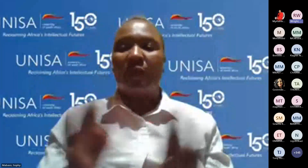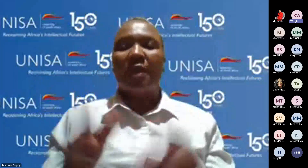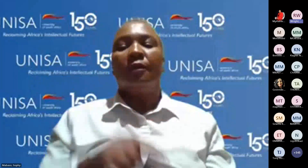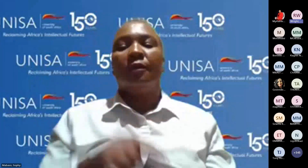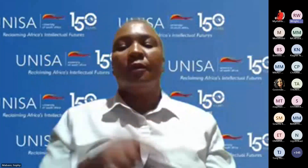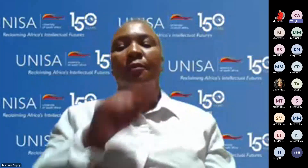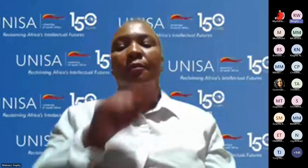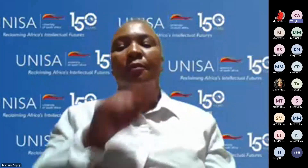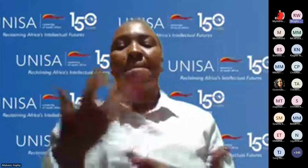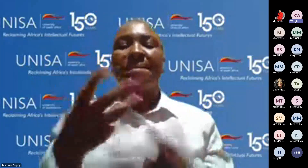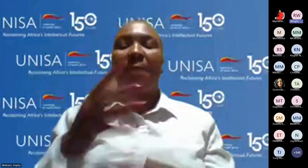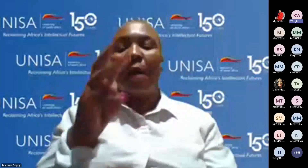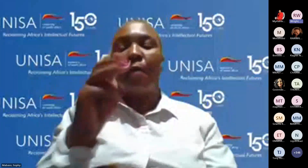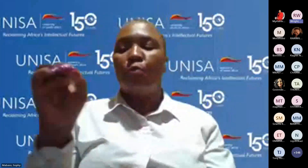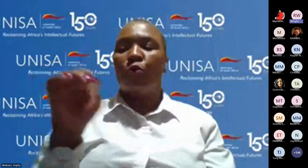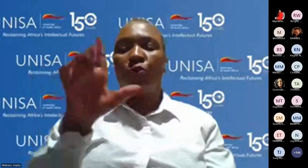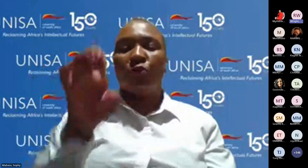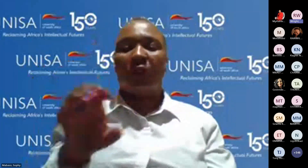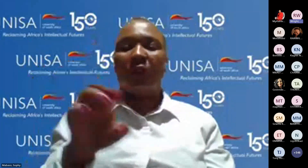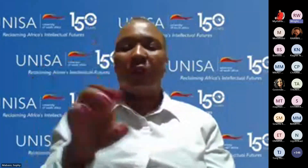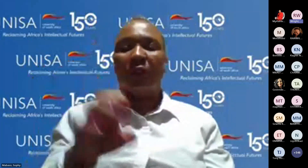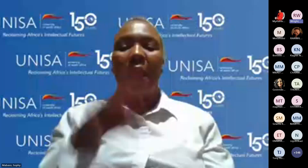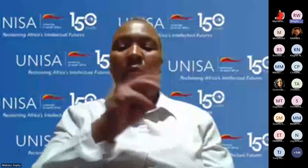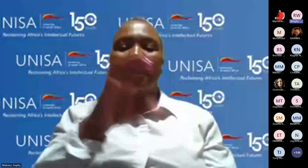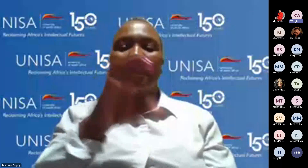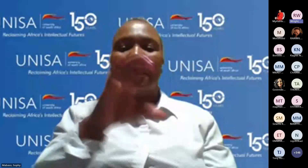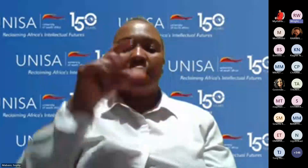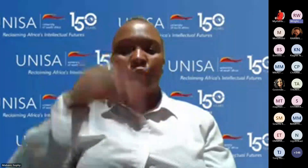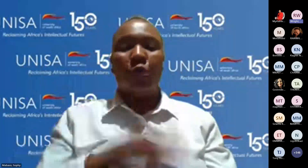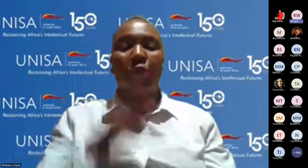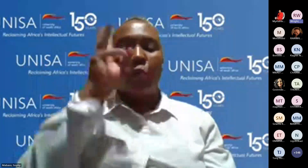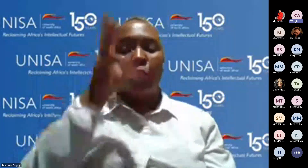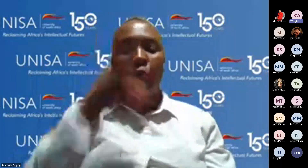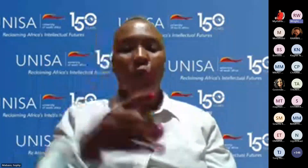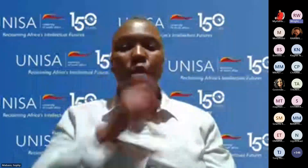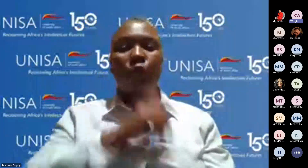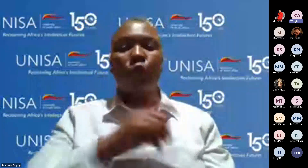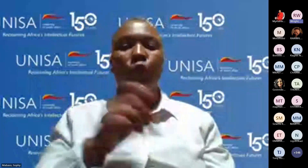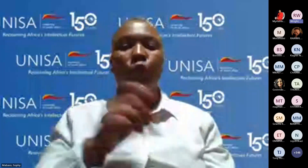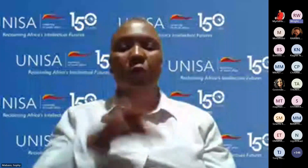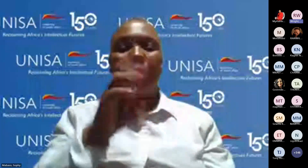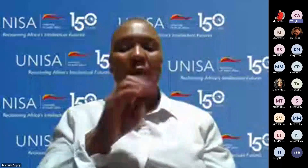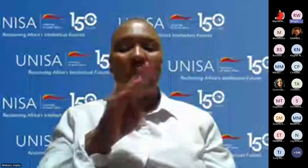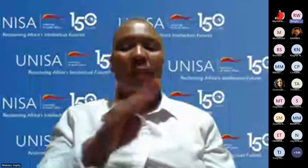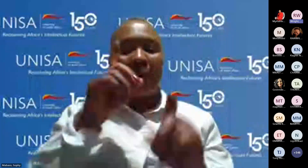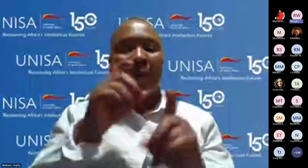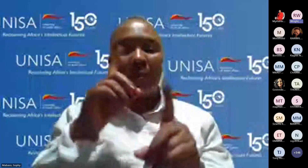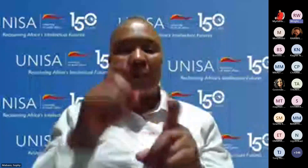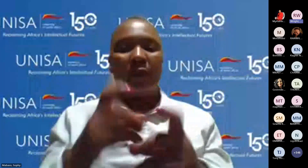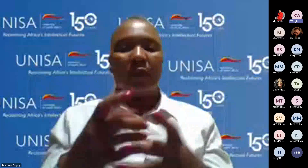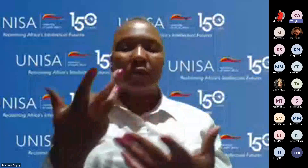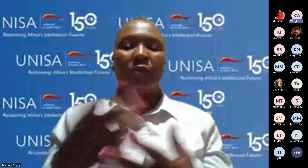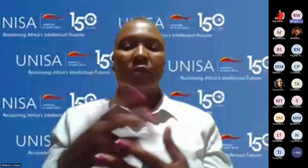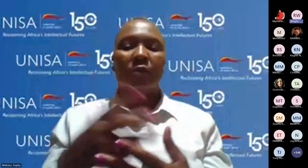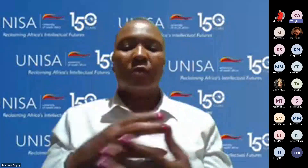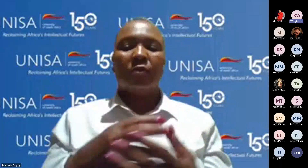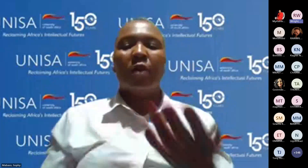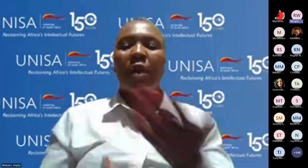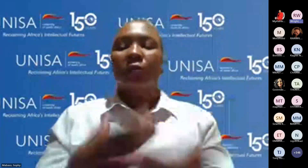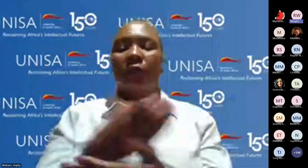the Moodle proctoring, MCQ, that will use your webcam or your camera on your phone, and that will take